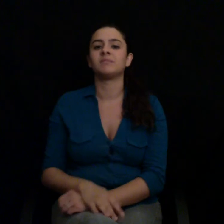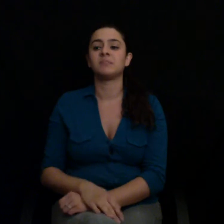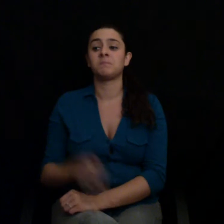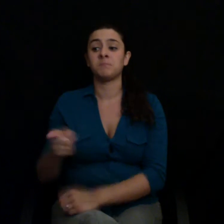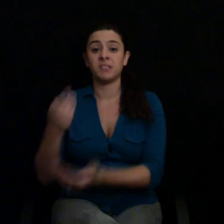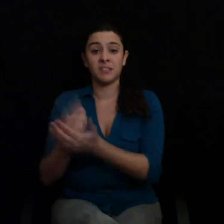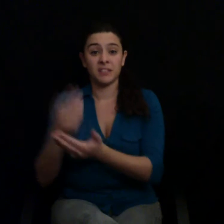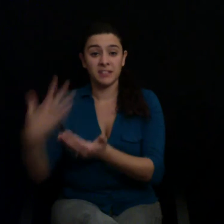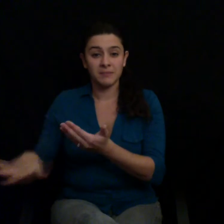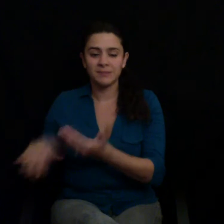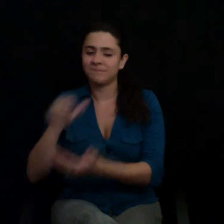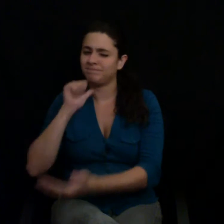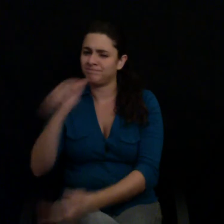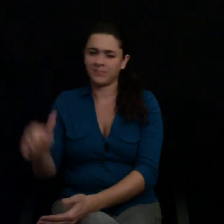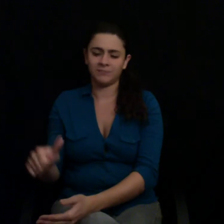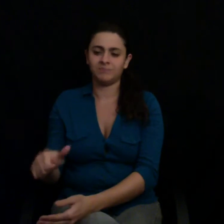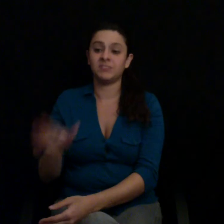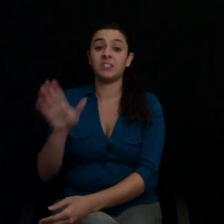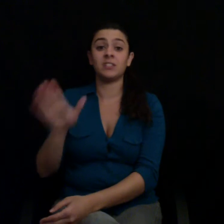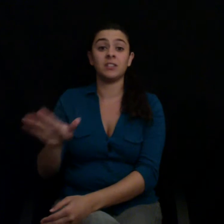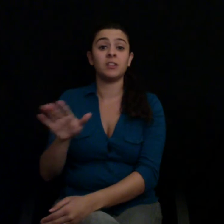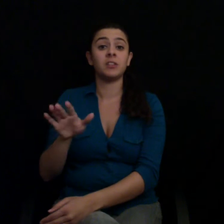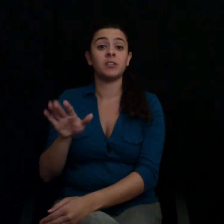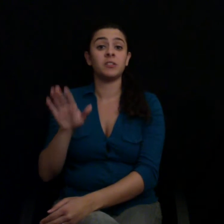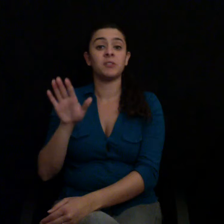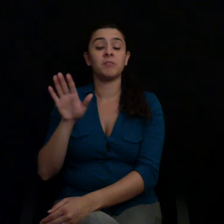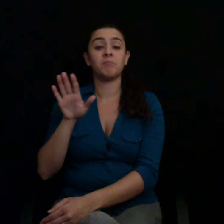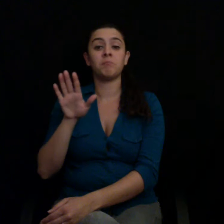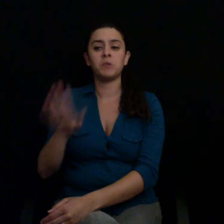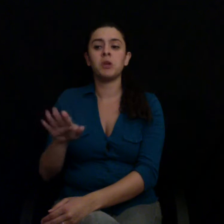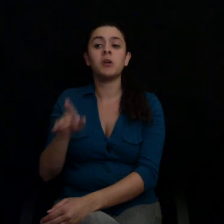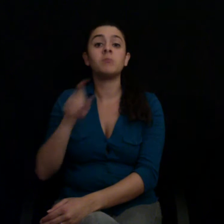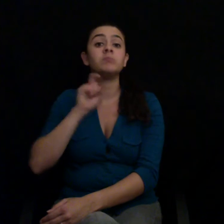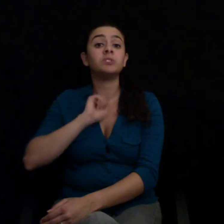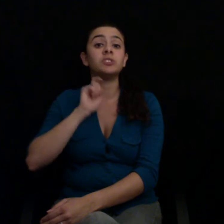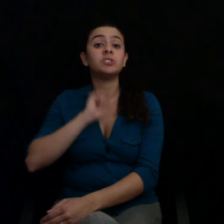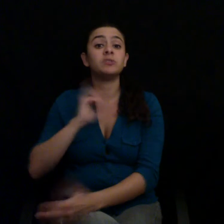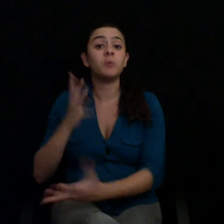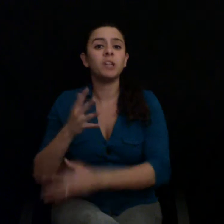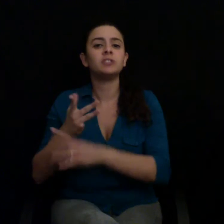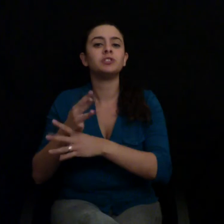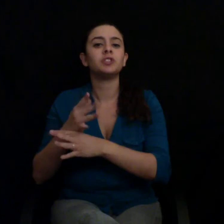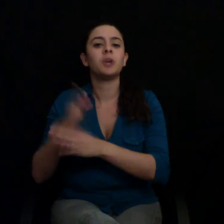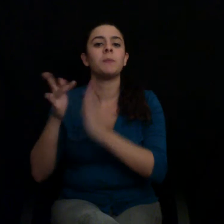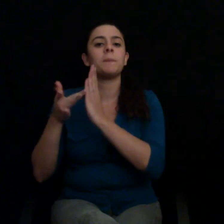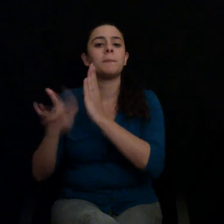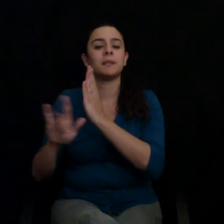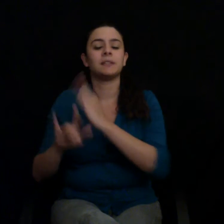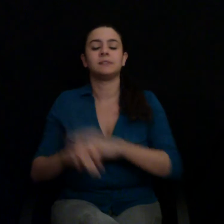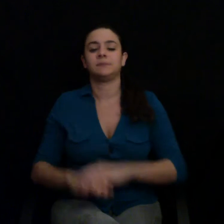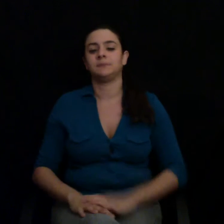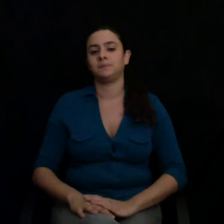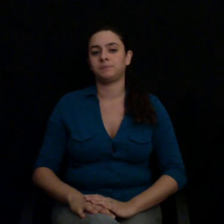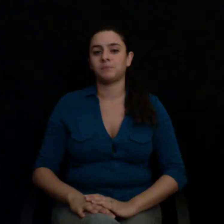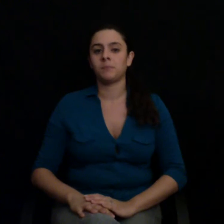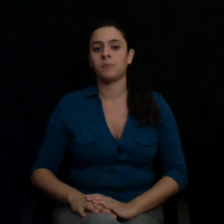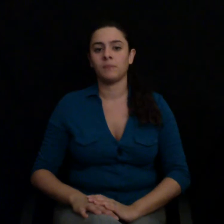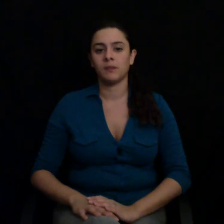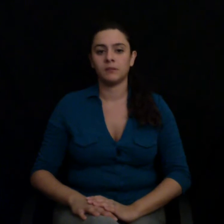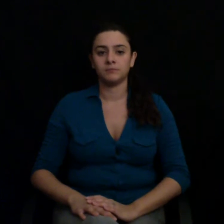with handcrafted, high-quality German blades at a fraction of the price of big red razors. And the starter set is a great deal. For